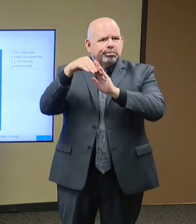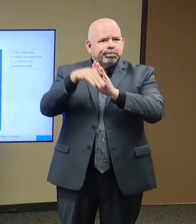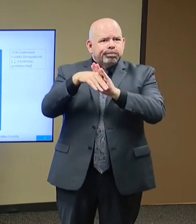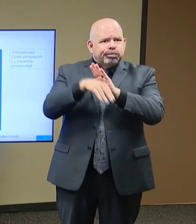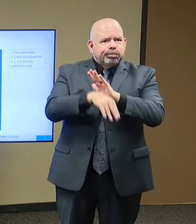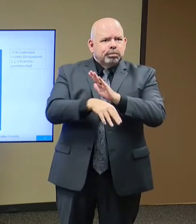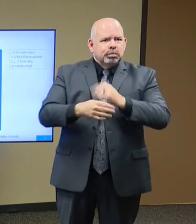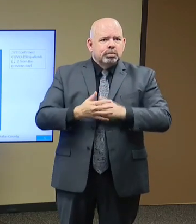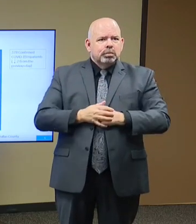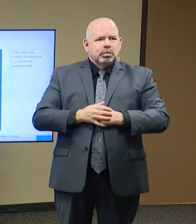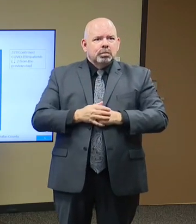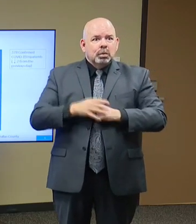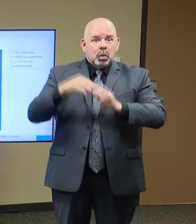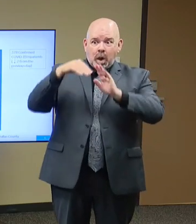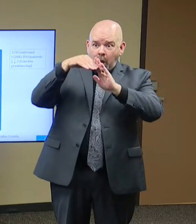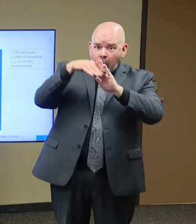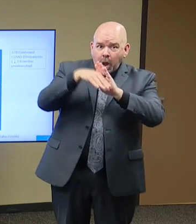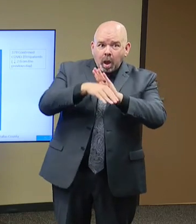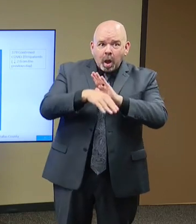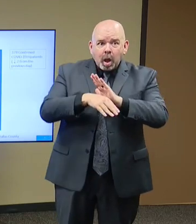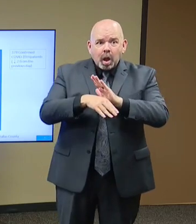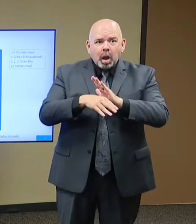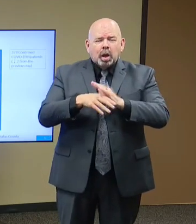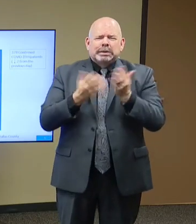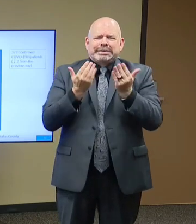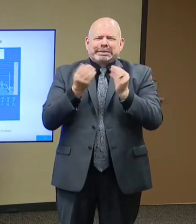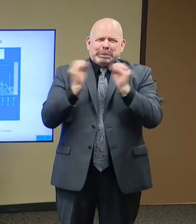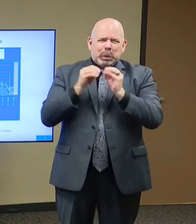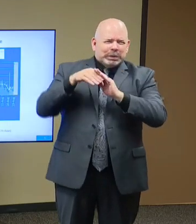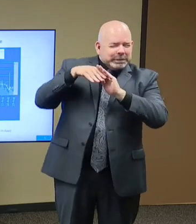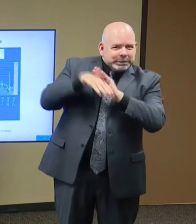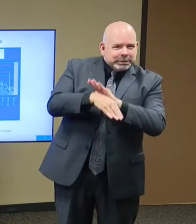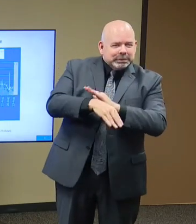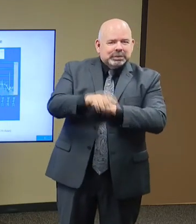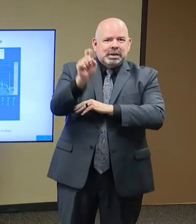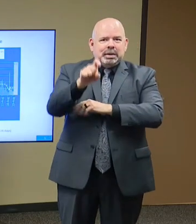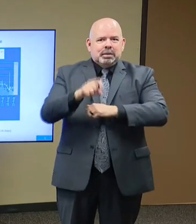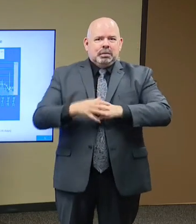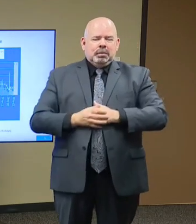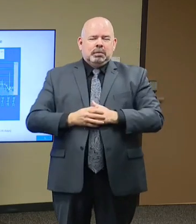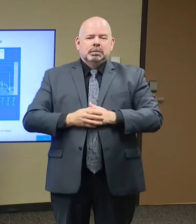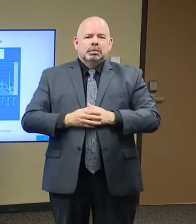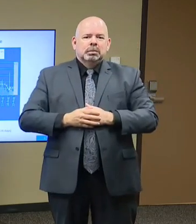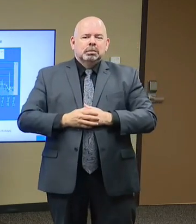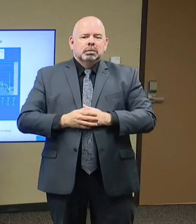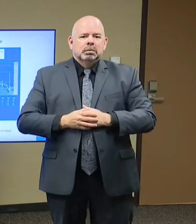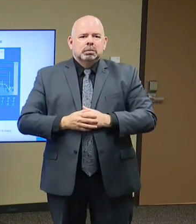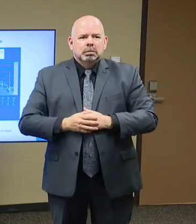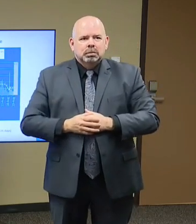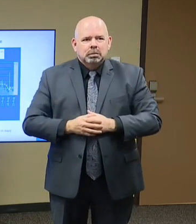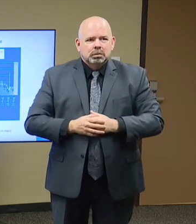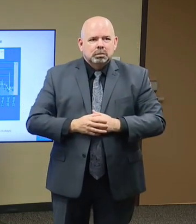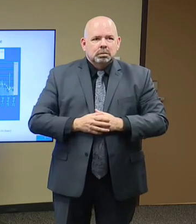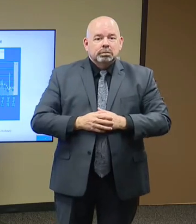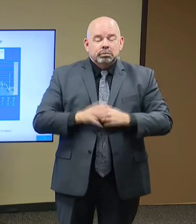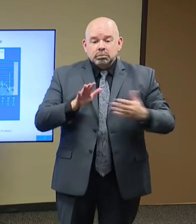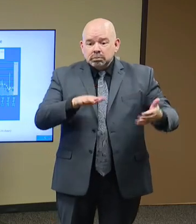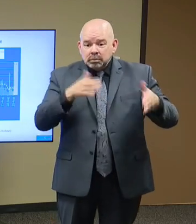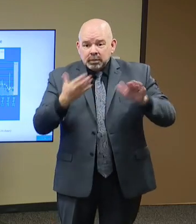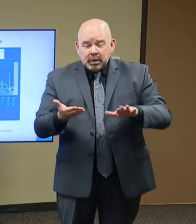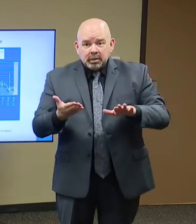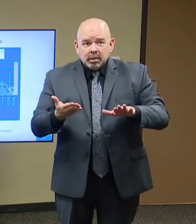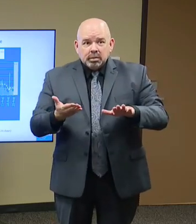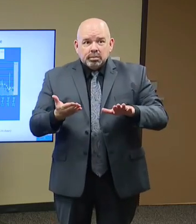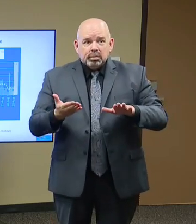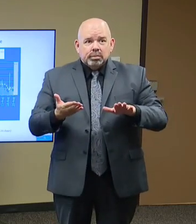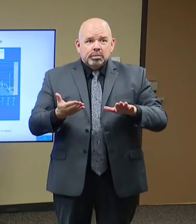also. So next one is deaths, and we said, as we pointed out, that's